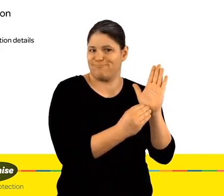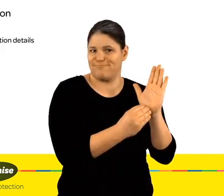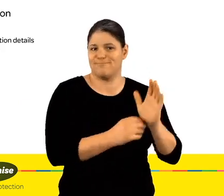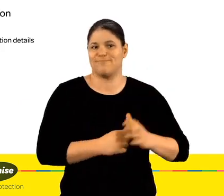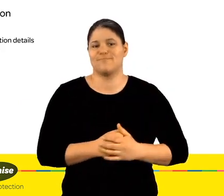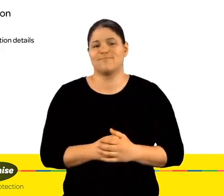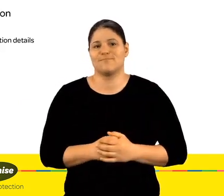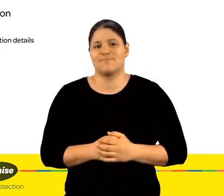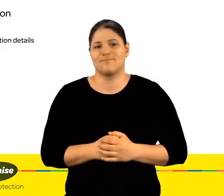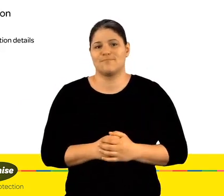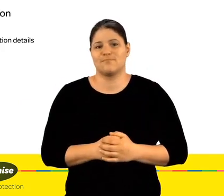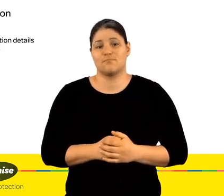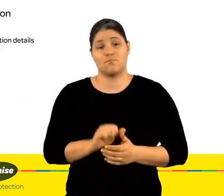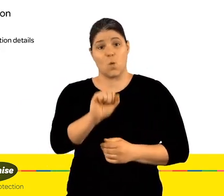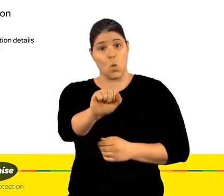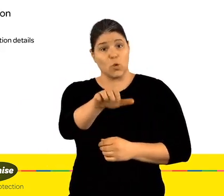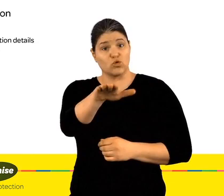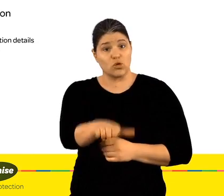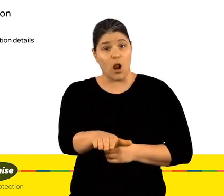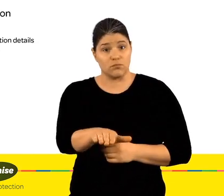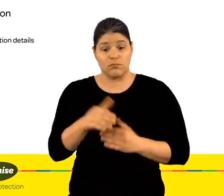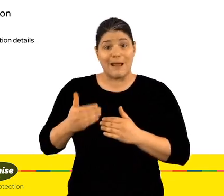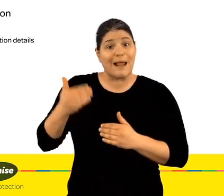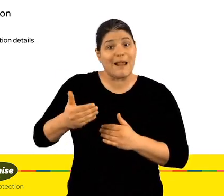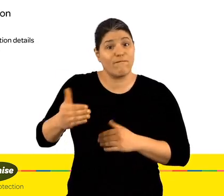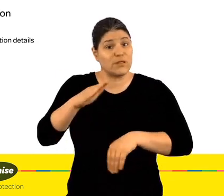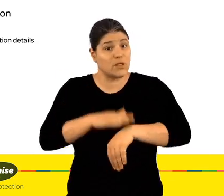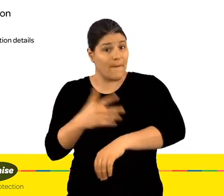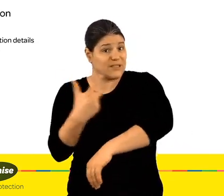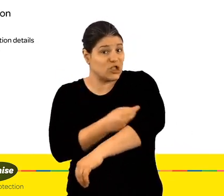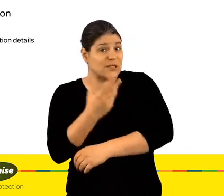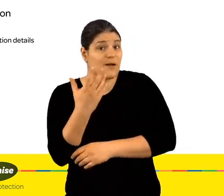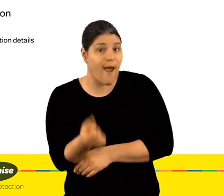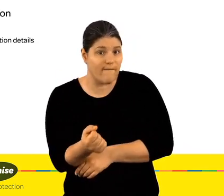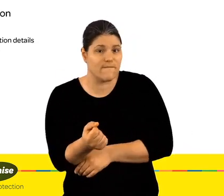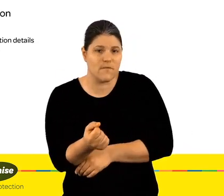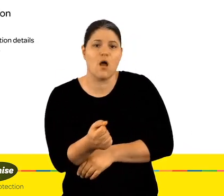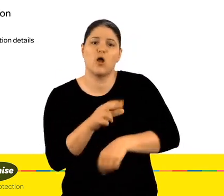Each time your child receives an immunization, your doctor or nurse will record it on the